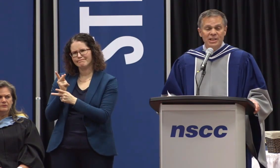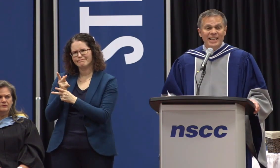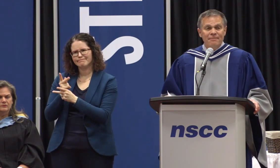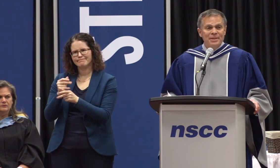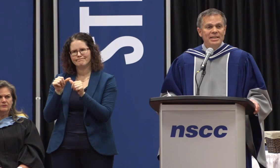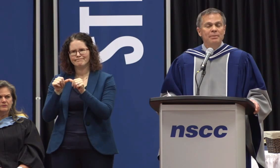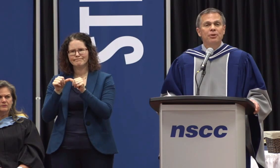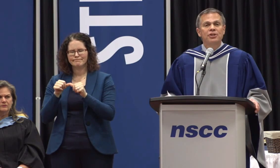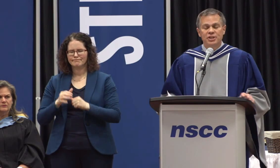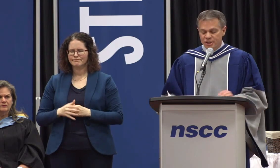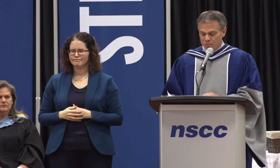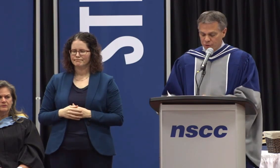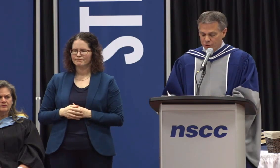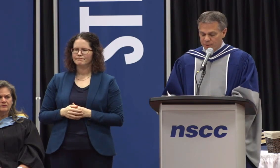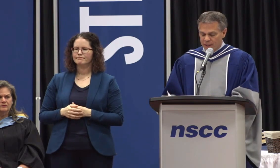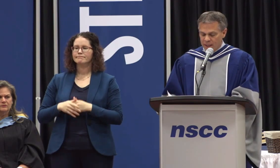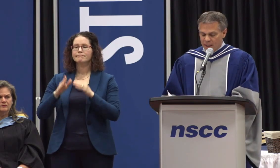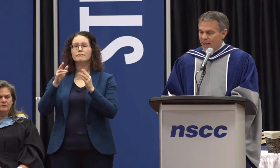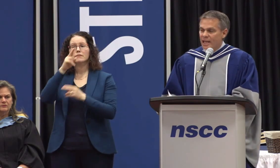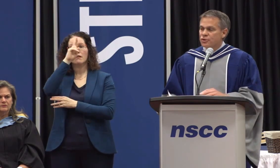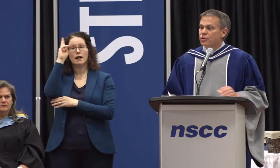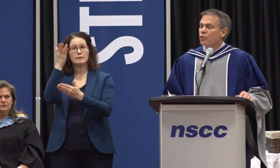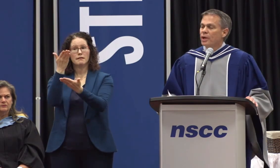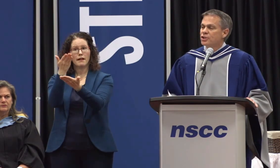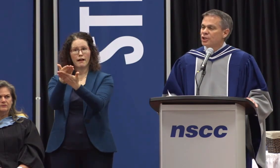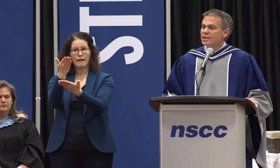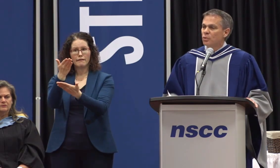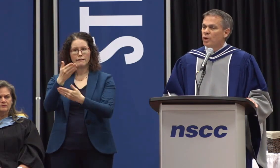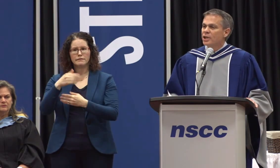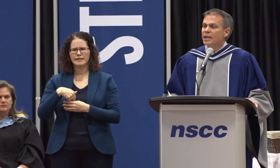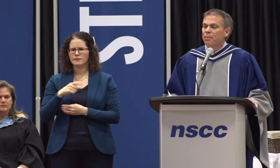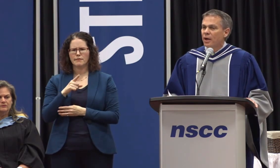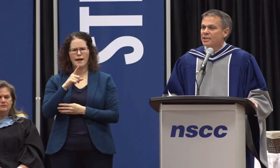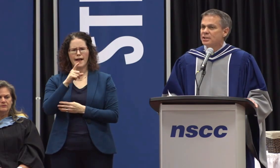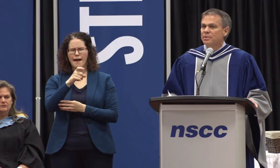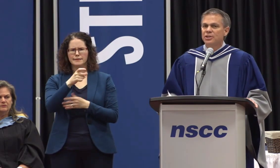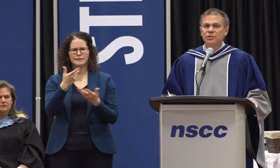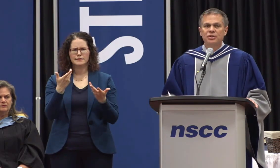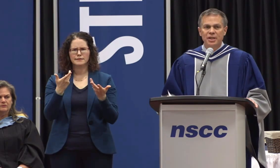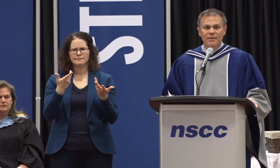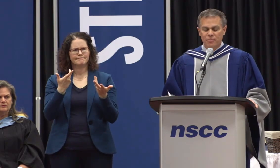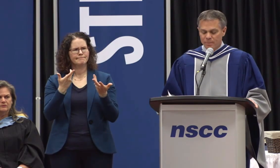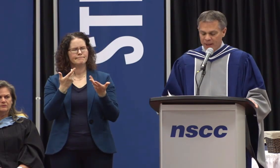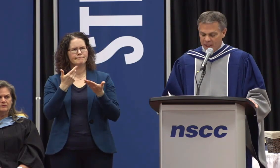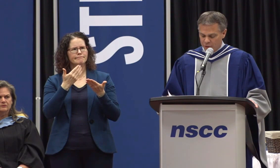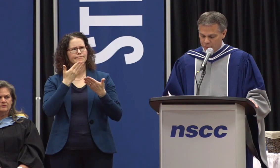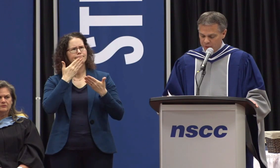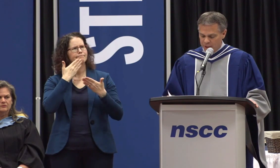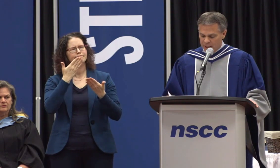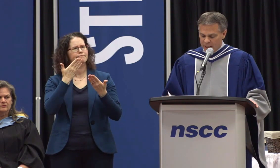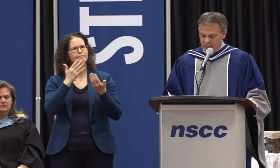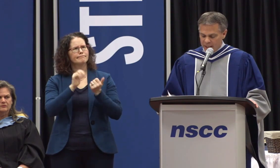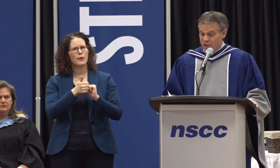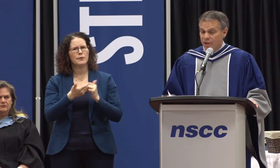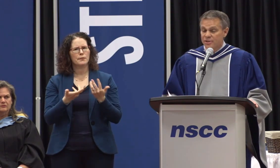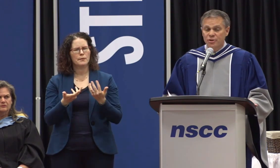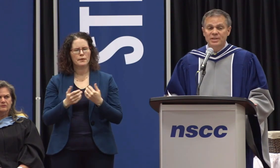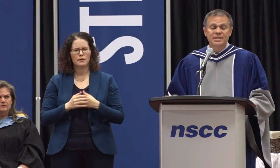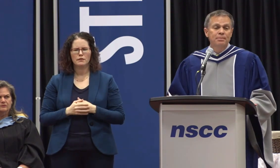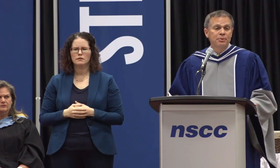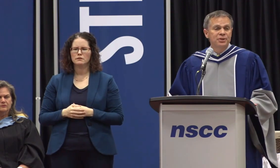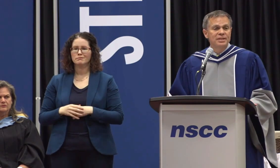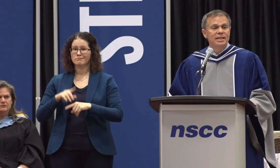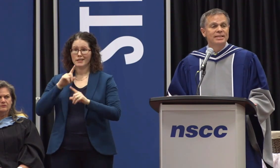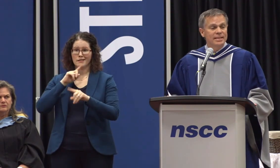And when she left me in the emergency room, I asked her a question. I said, "What could I possibly do to ever repay you?" And her answer